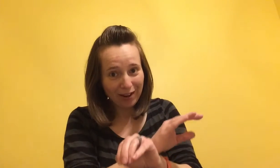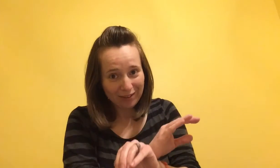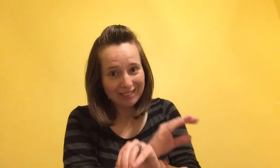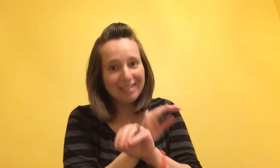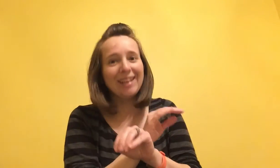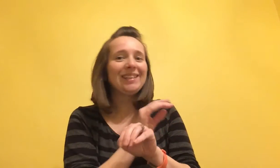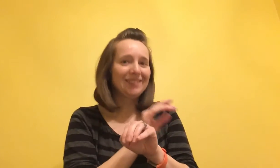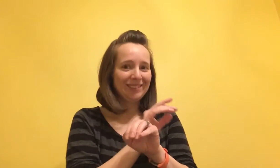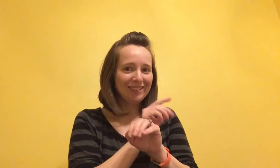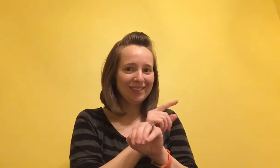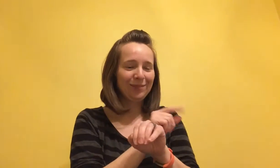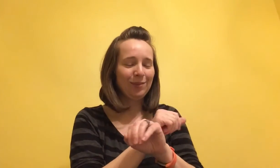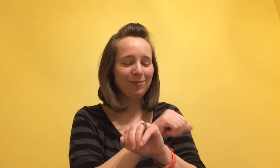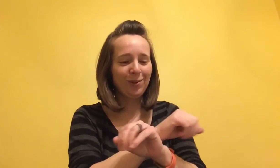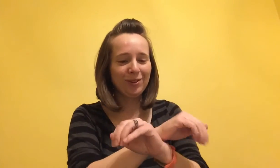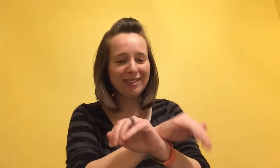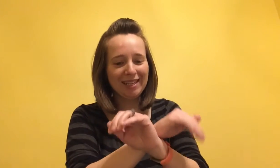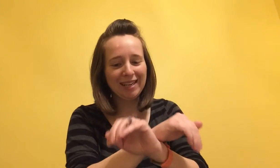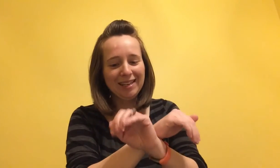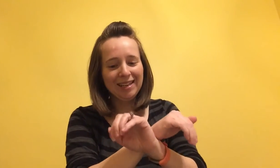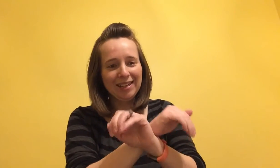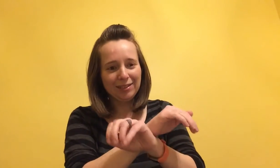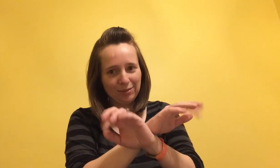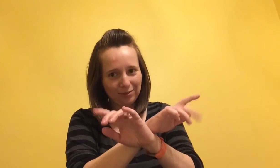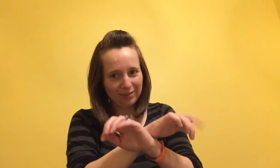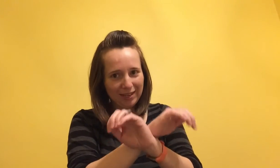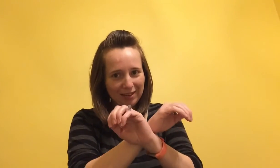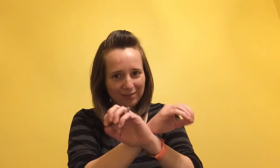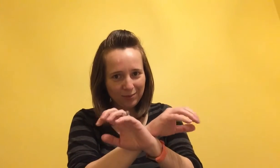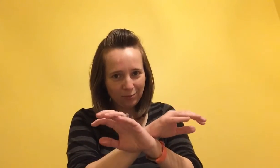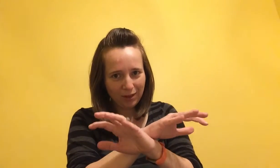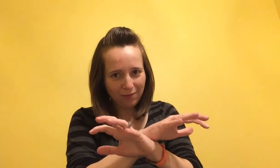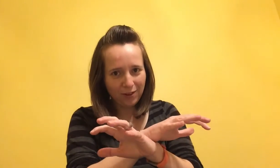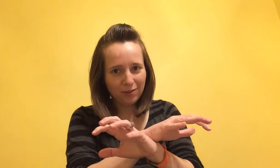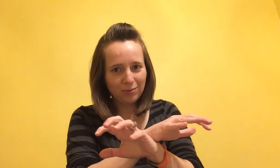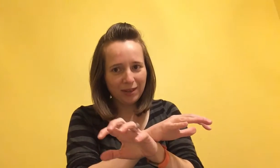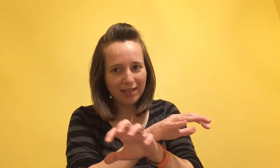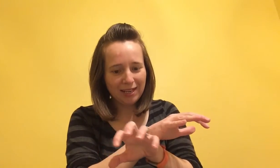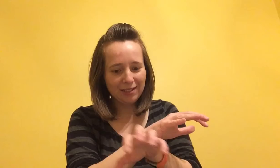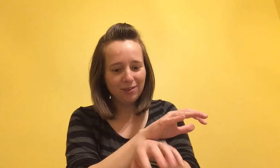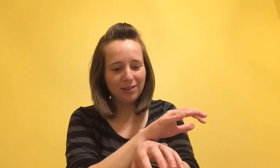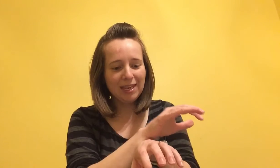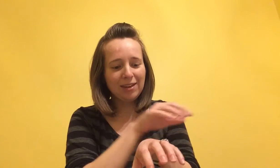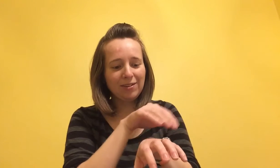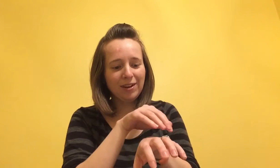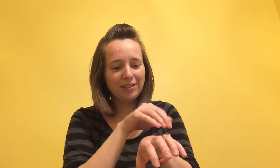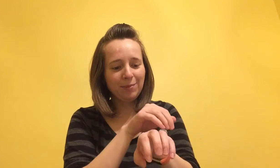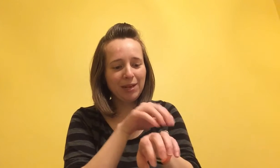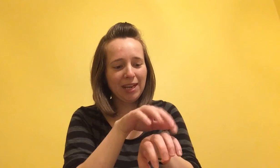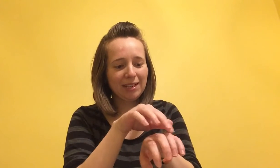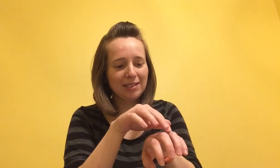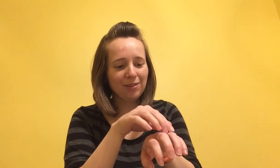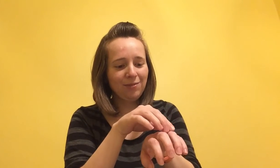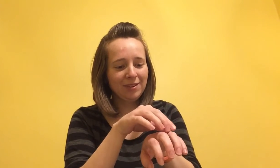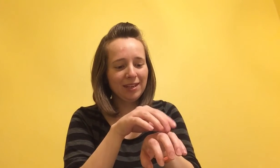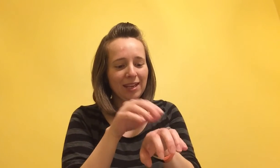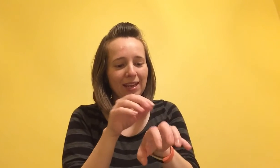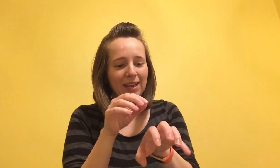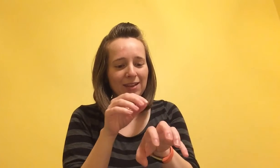favorite sign from all today. So kind of spreading fingers wide again, you're going to take your non-dominant hand down, and you're